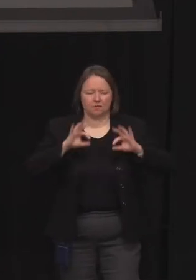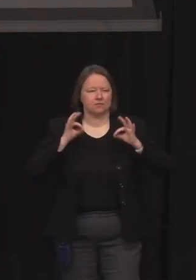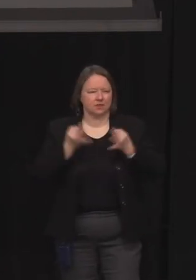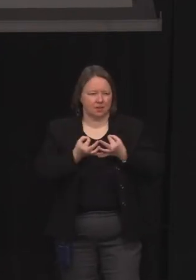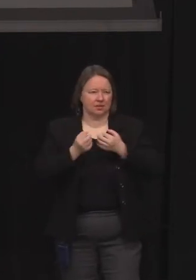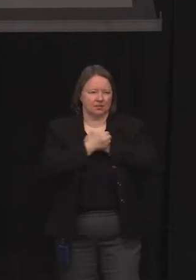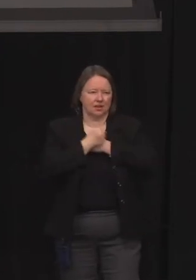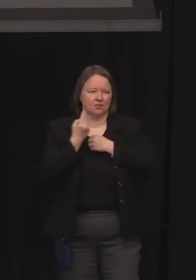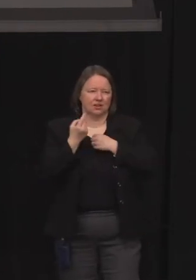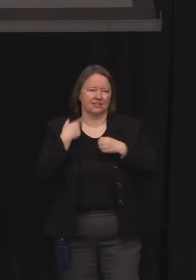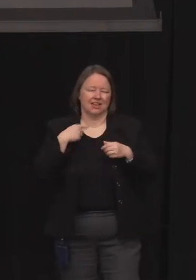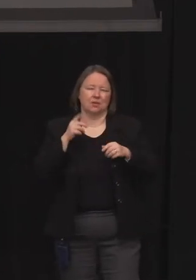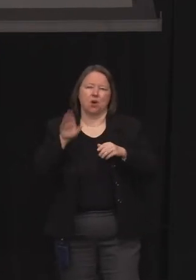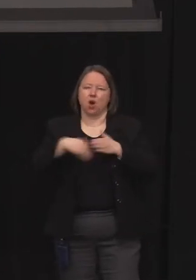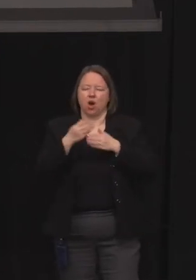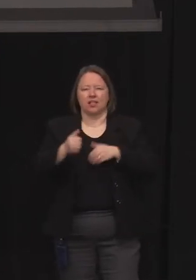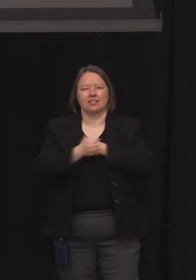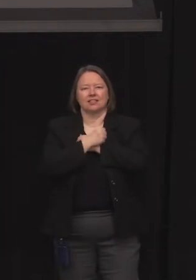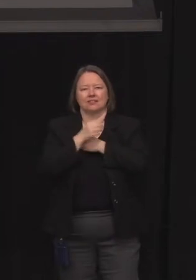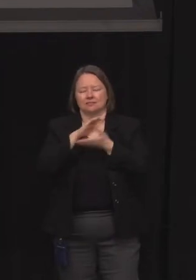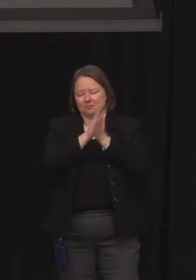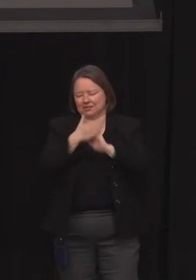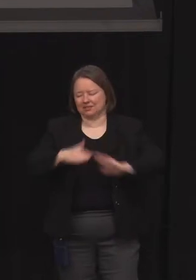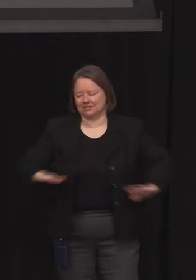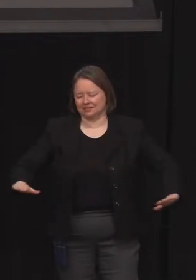world live in a peace.